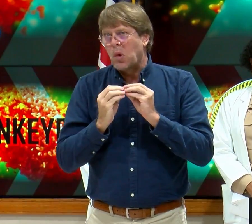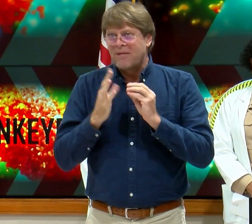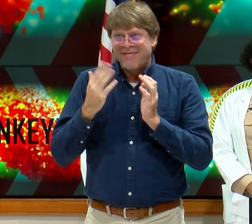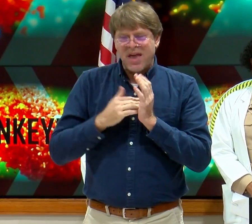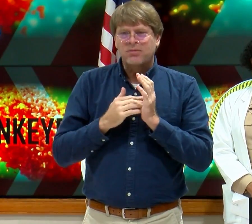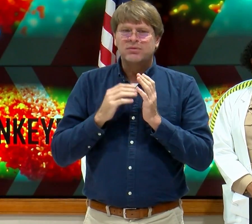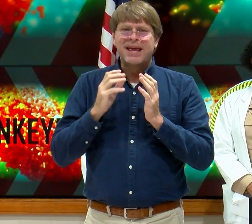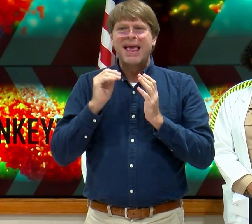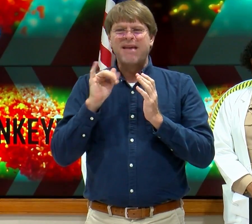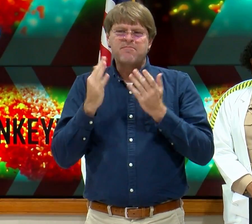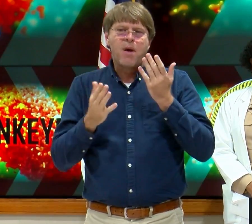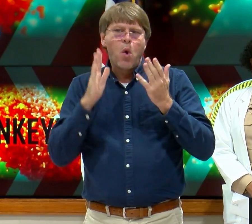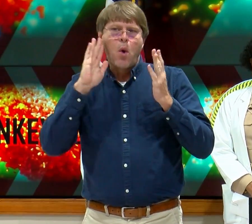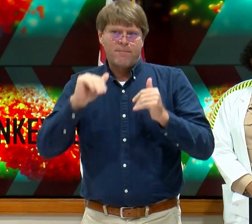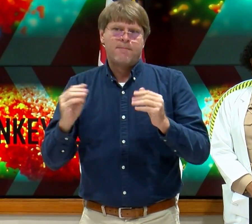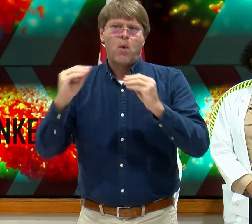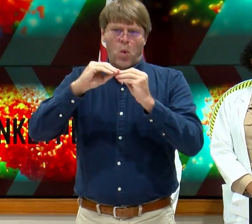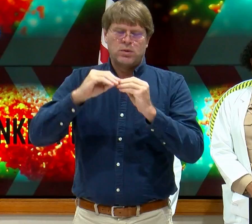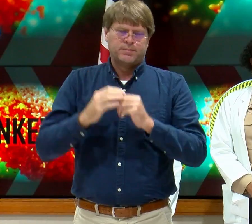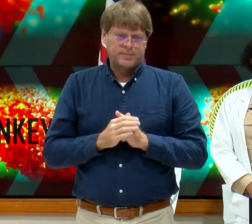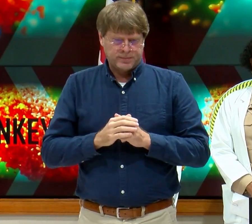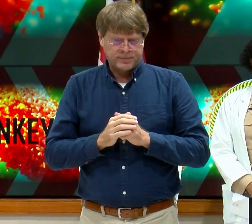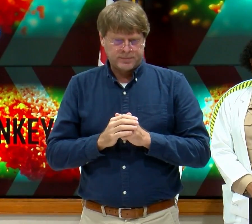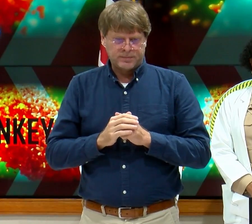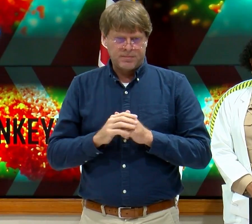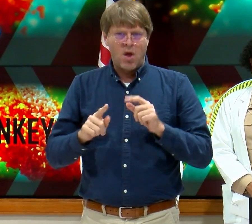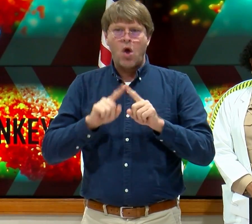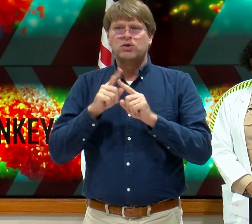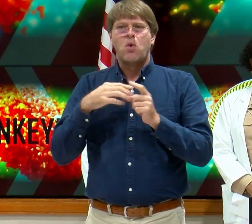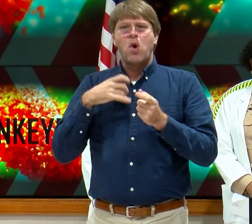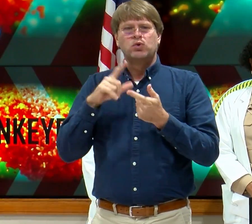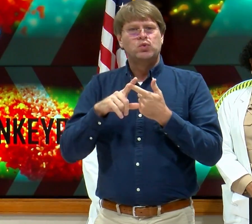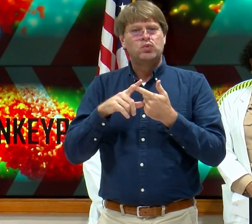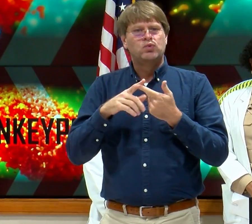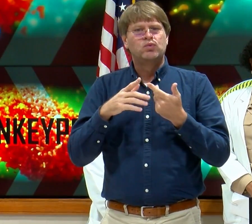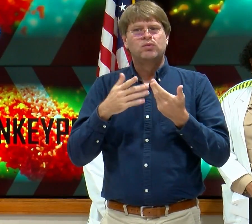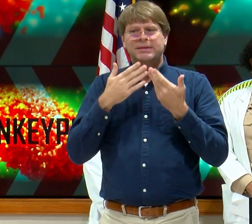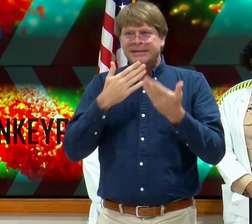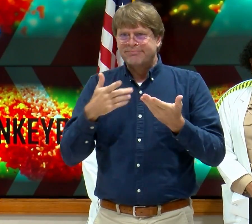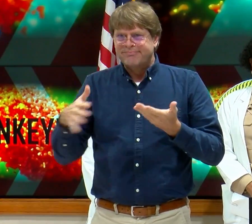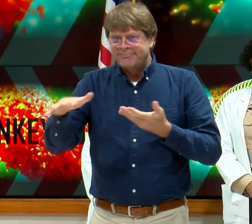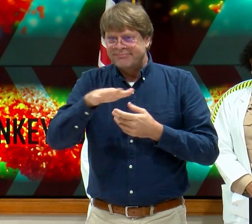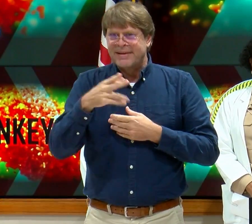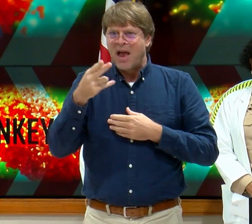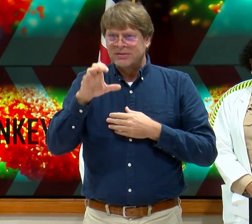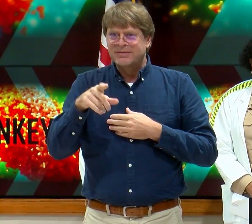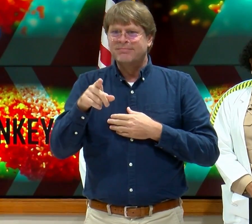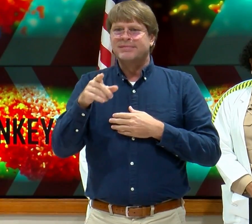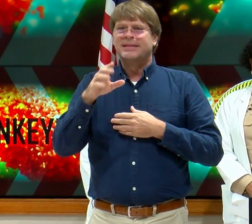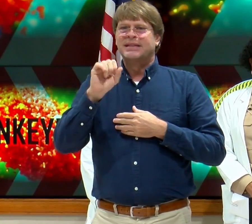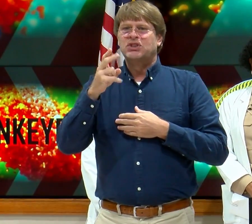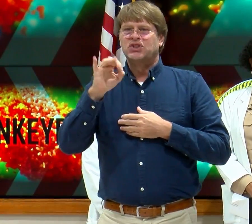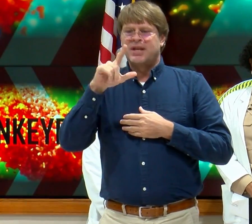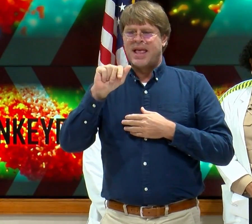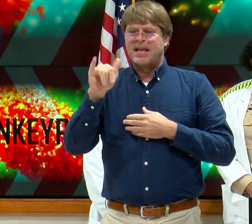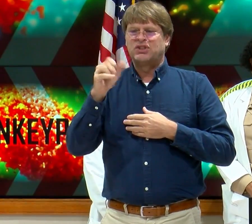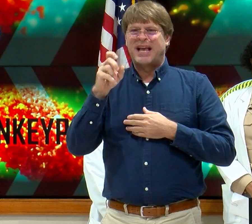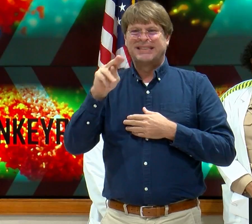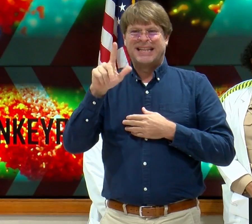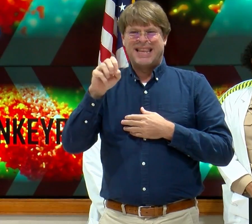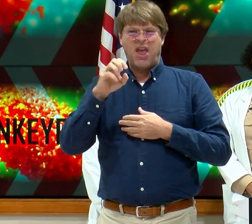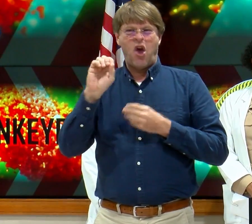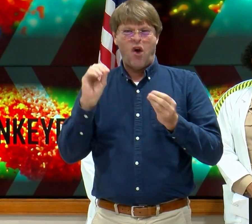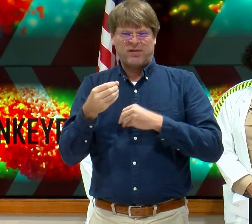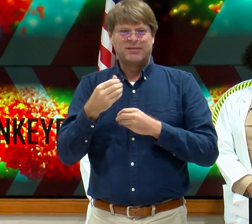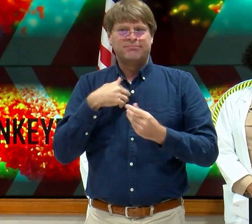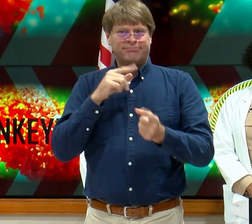if not more. I certainly want to acknowledge Europa Harris with Congresswoman Sheila Jackson Lee's office. I